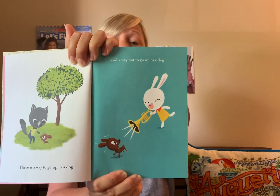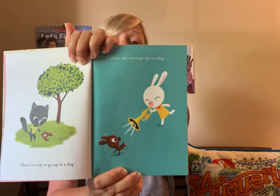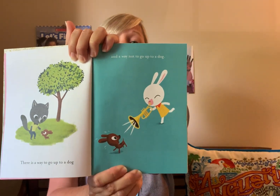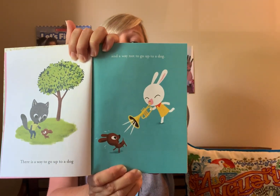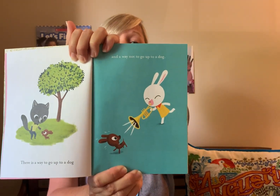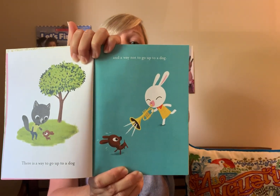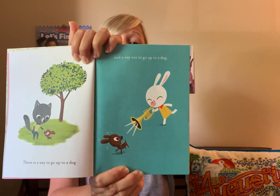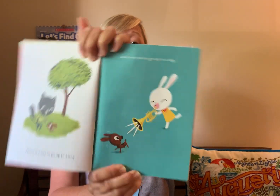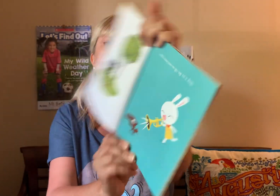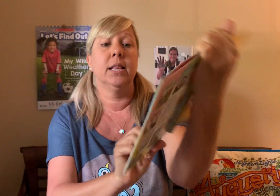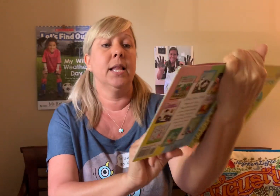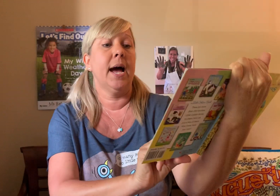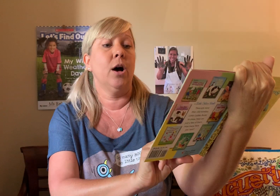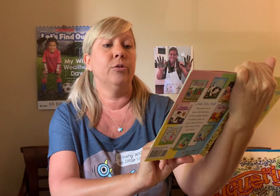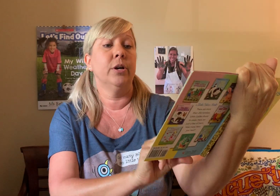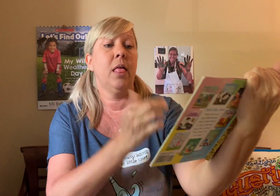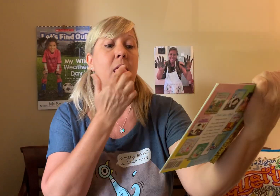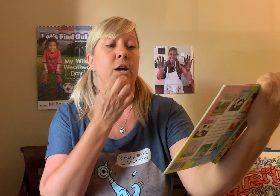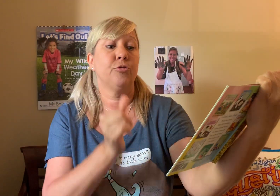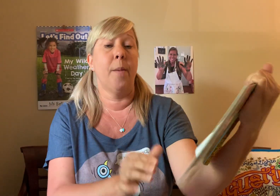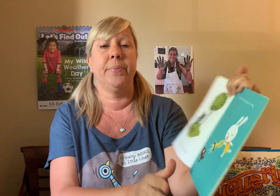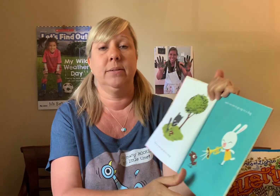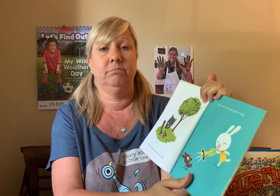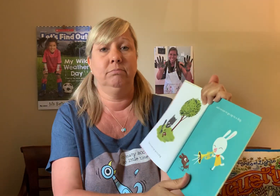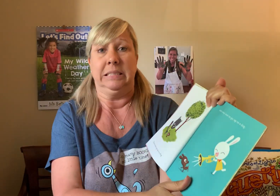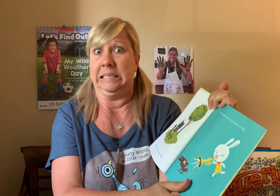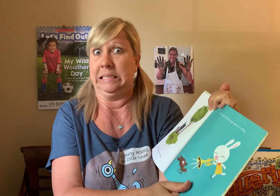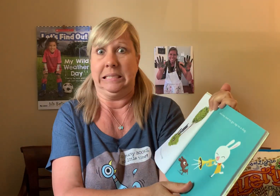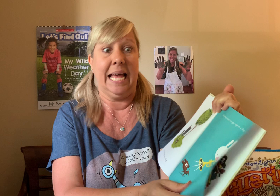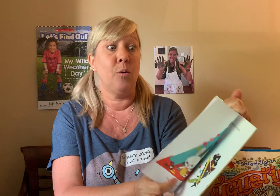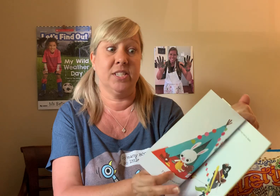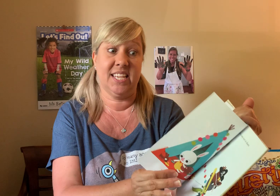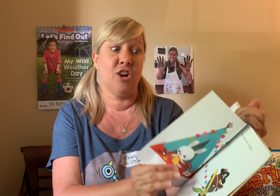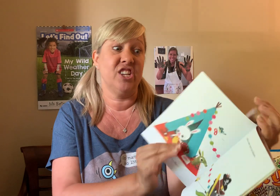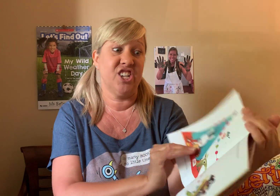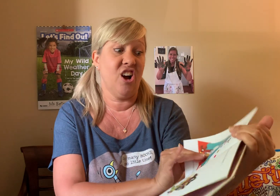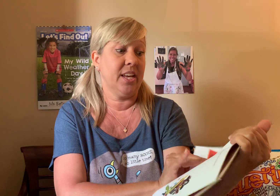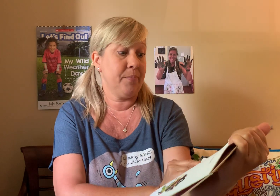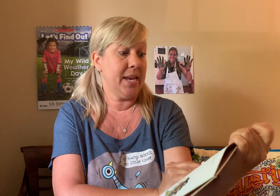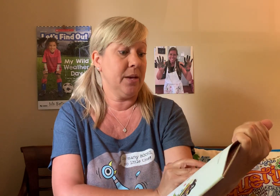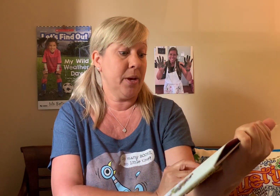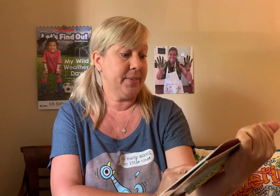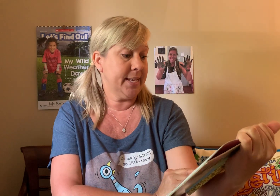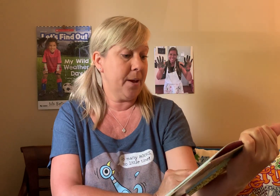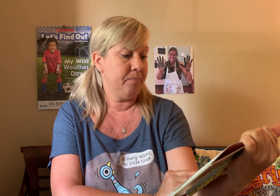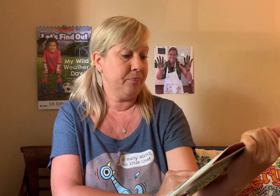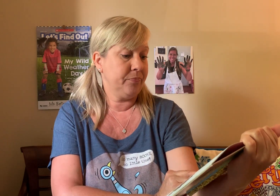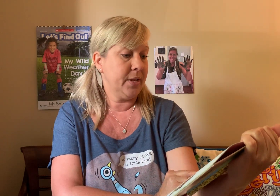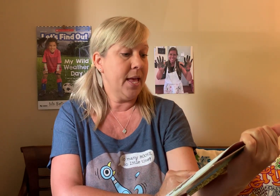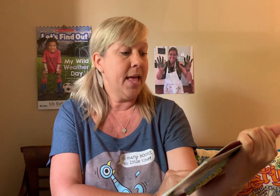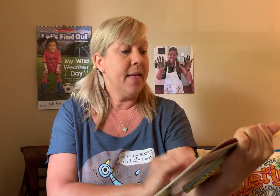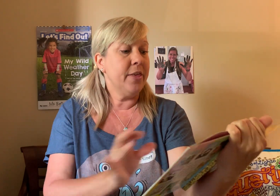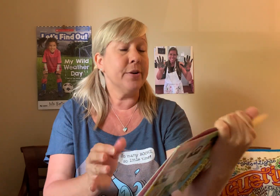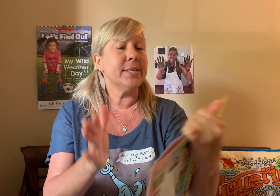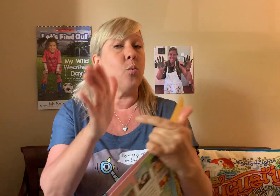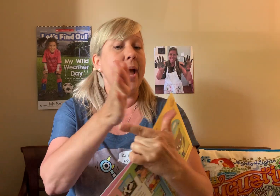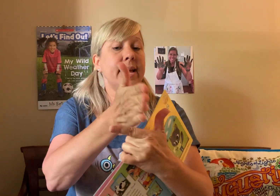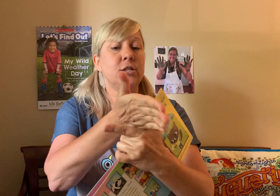a very loud trumpet. That will scare the dog and make him upset. There is a way